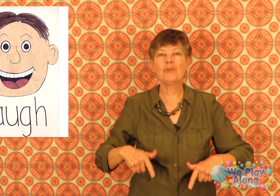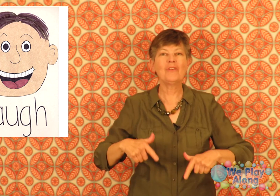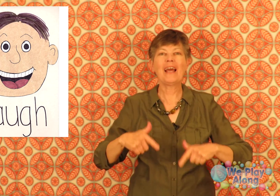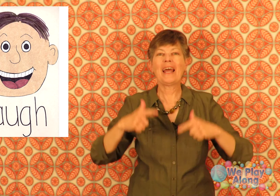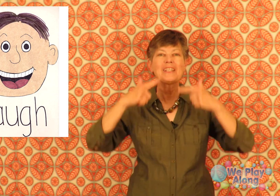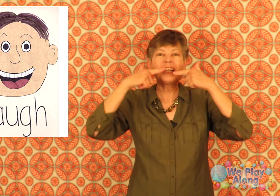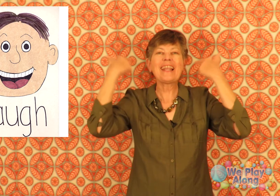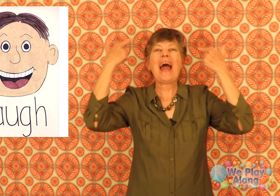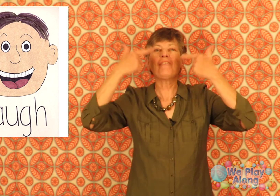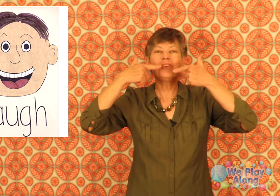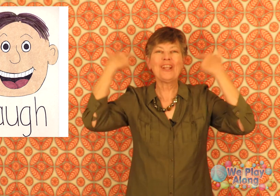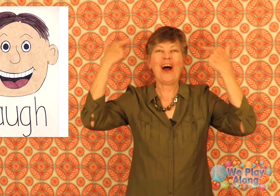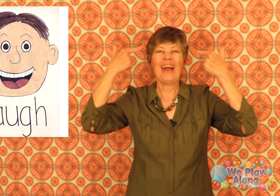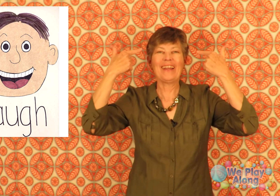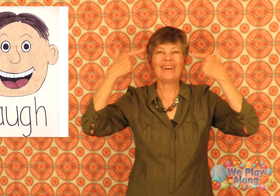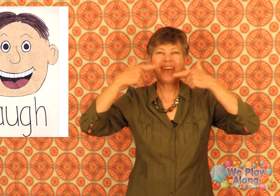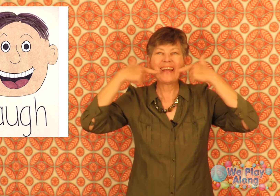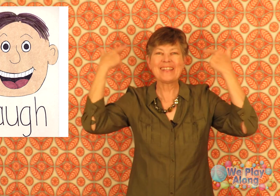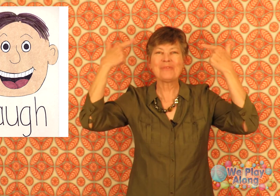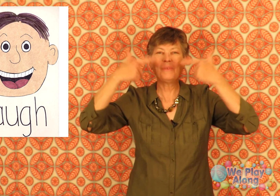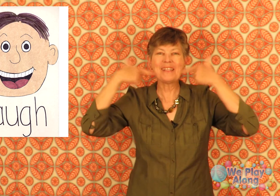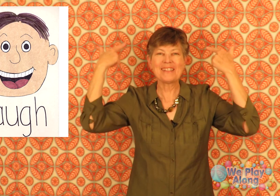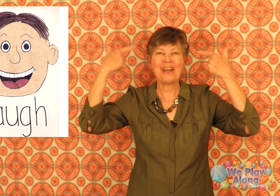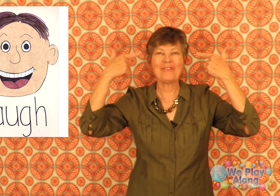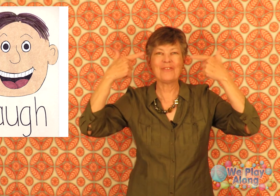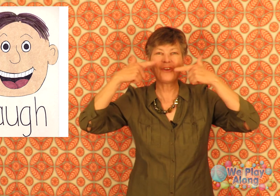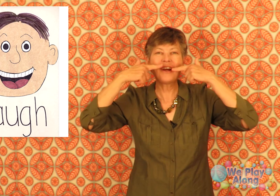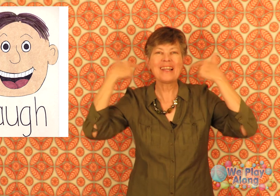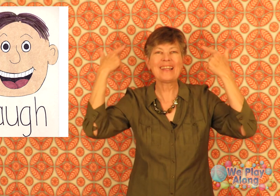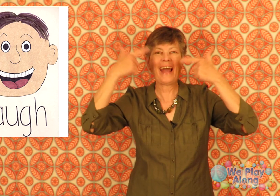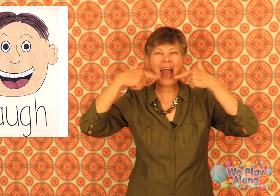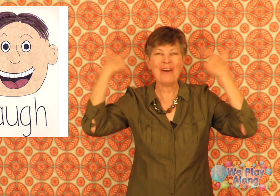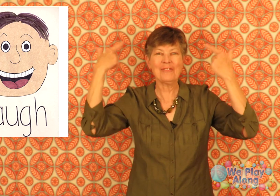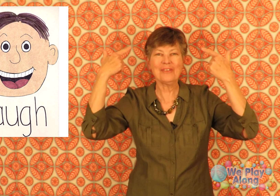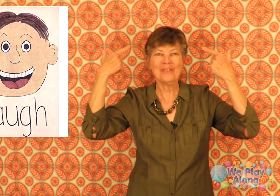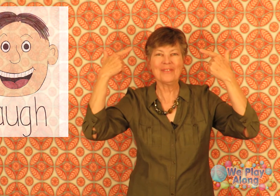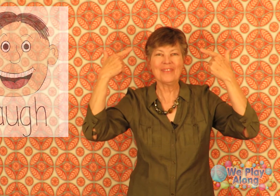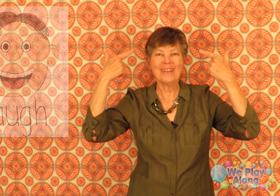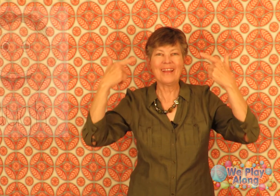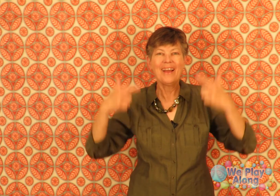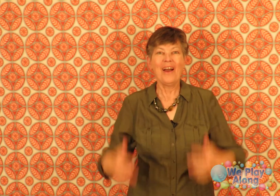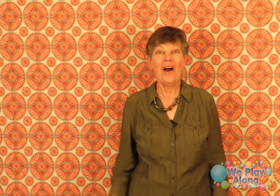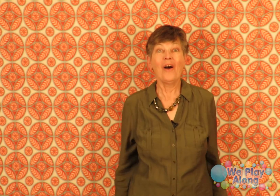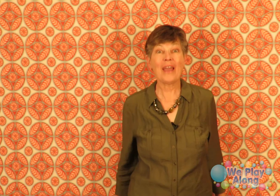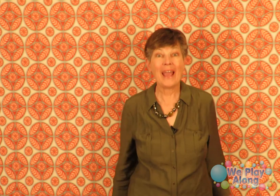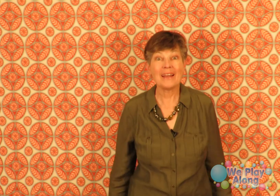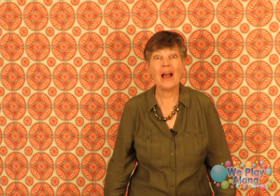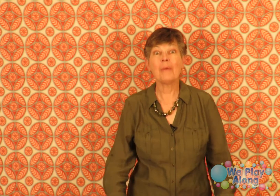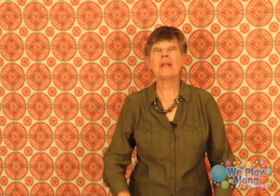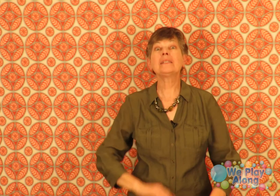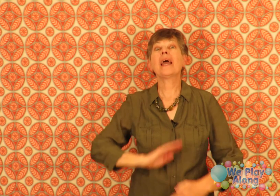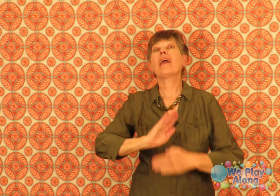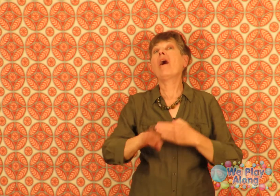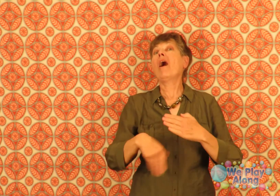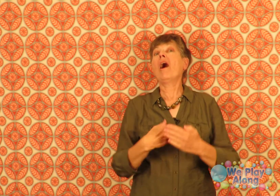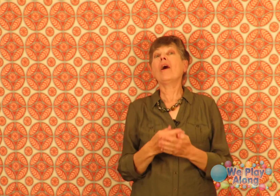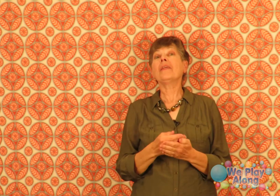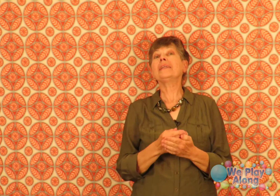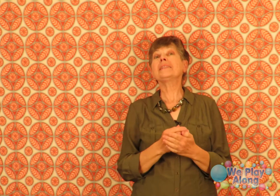movie. I like to laugh a lot. Okay, this would be the sign for laugh. Okay, now I'm going to take all these